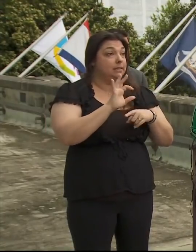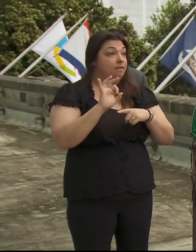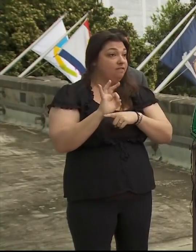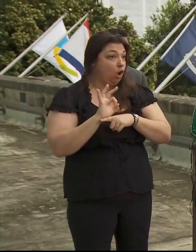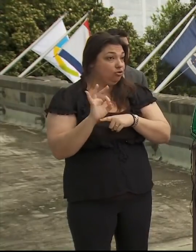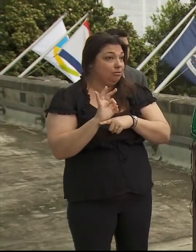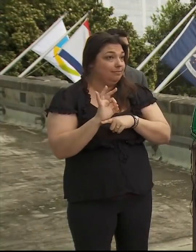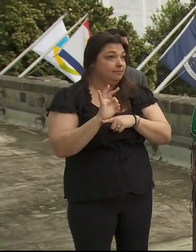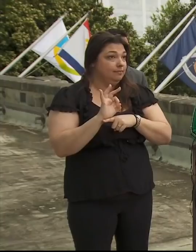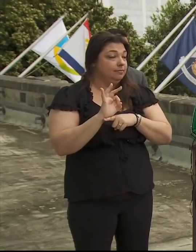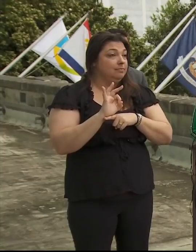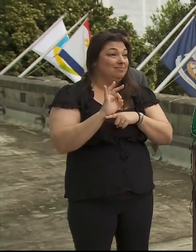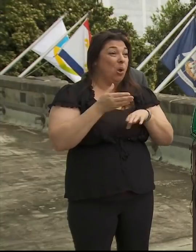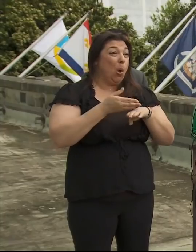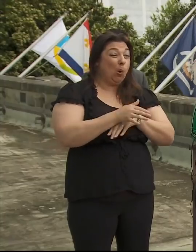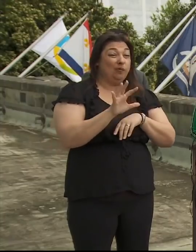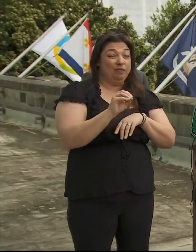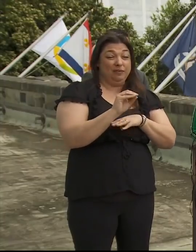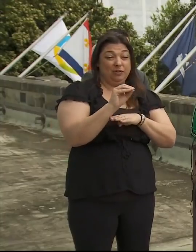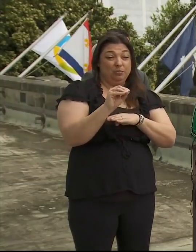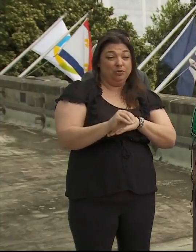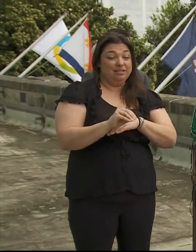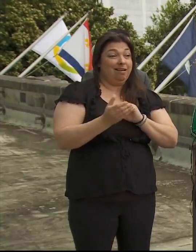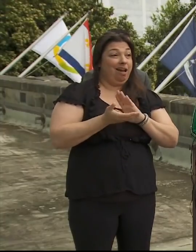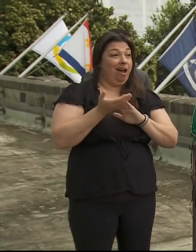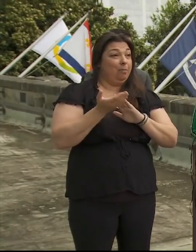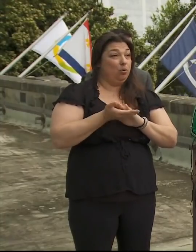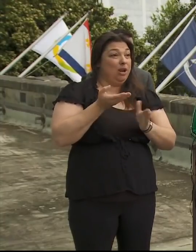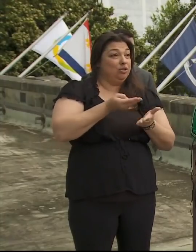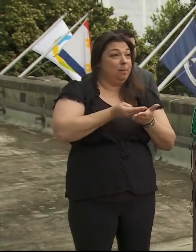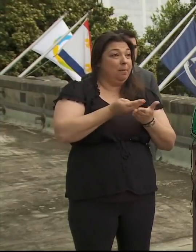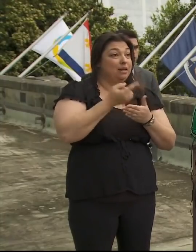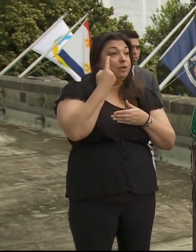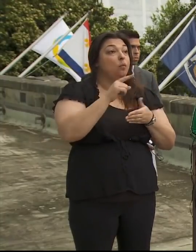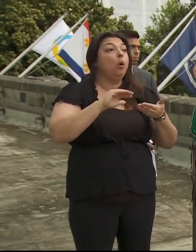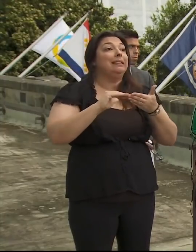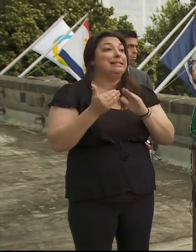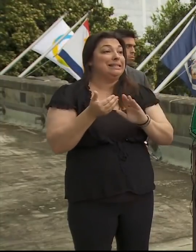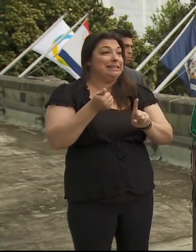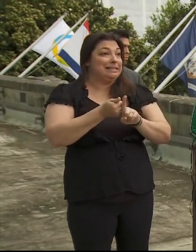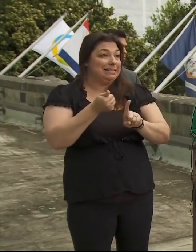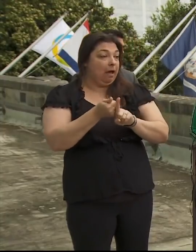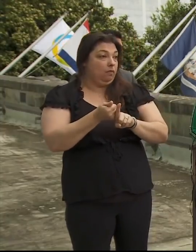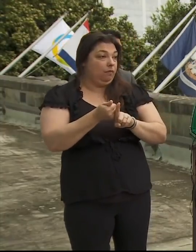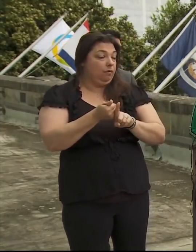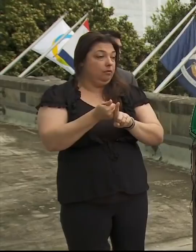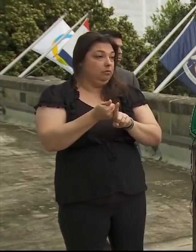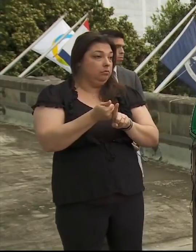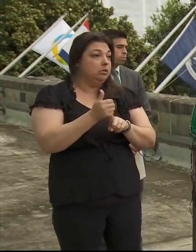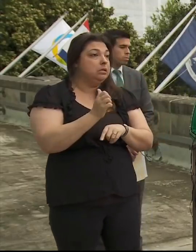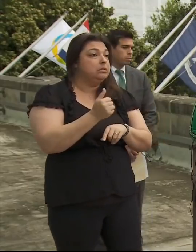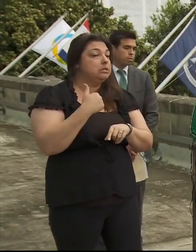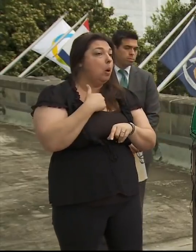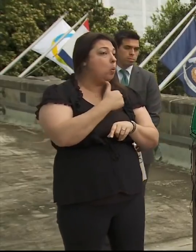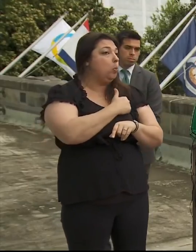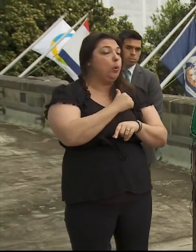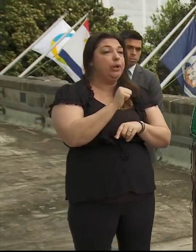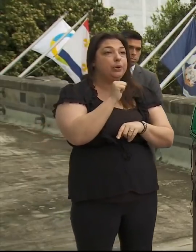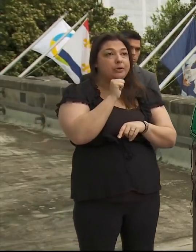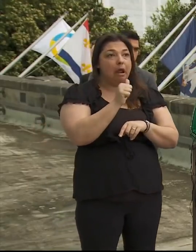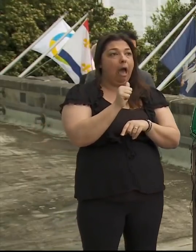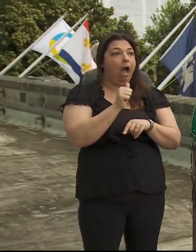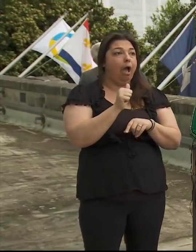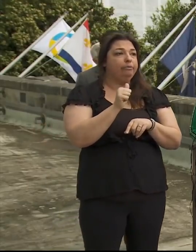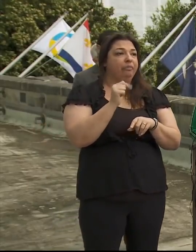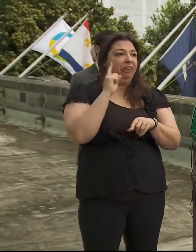functions make up over 50% of the operating budget for the city. So we are not taking this